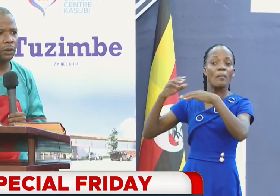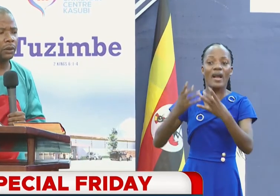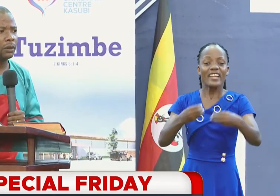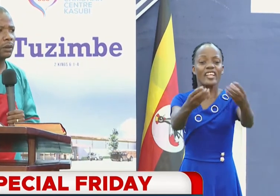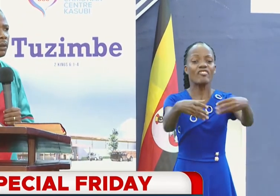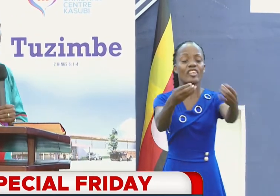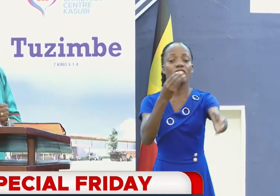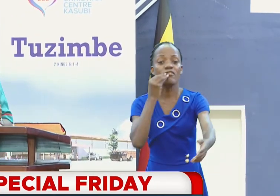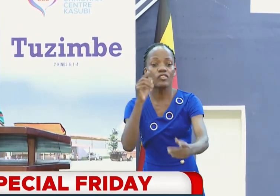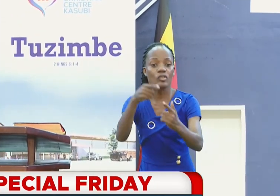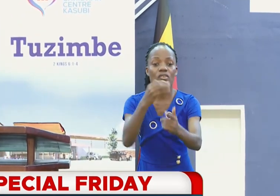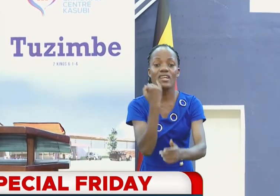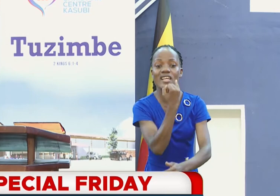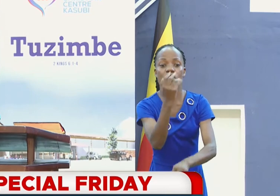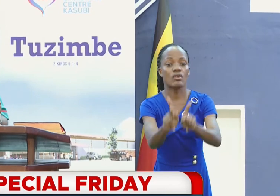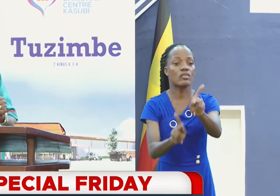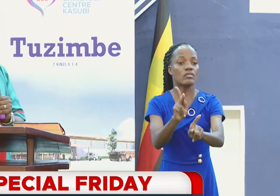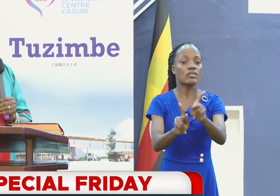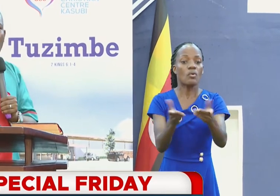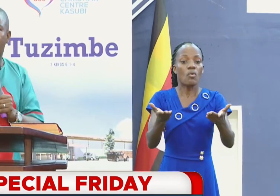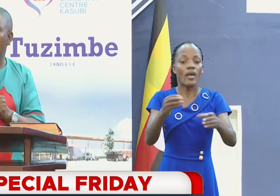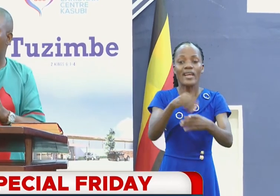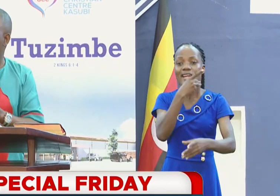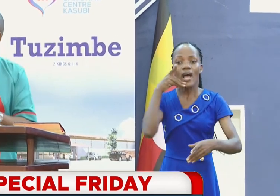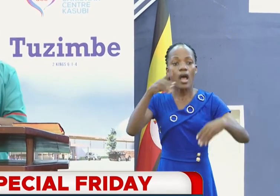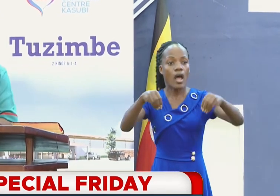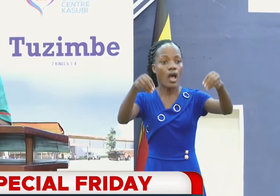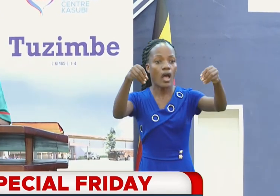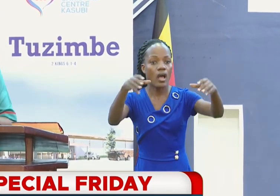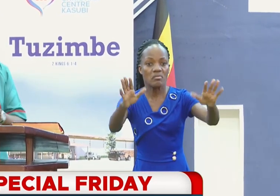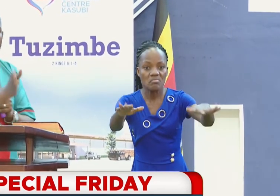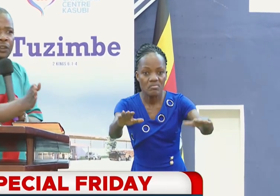The God who provided for the sons of Israel in the